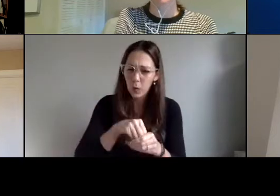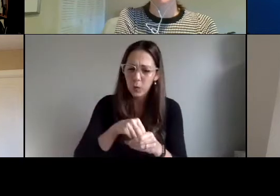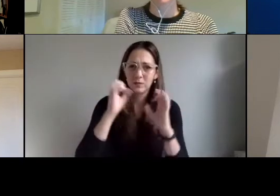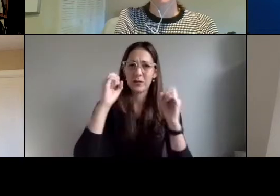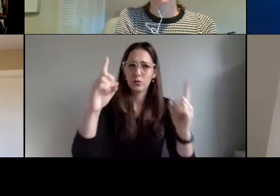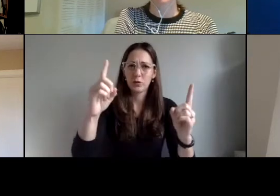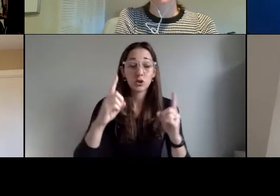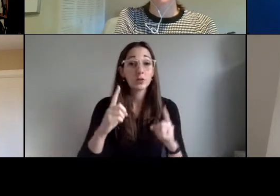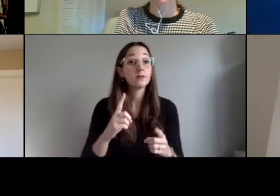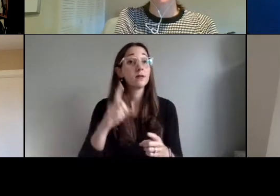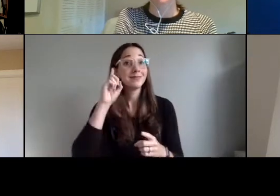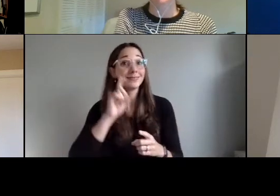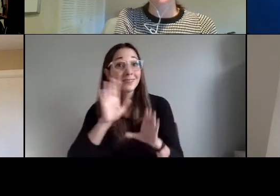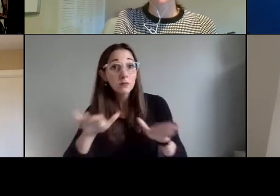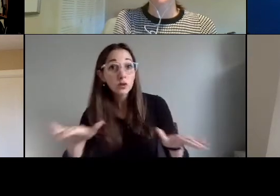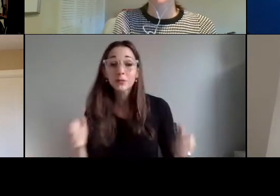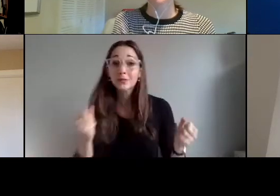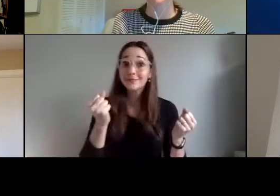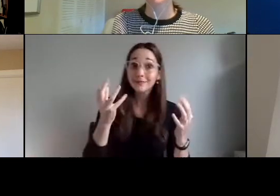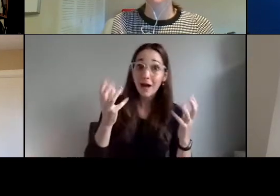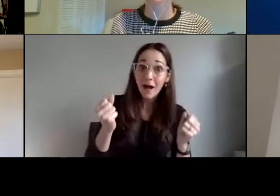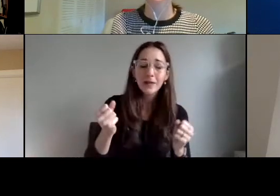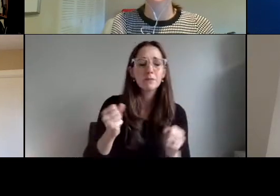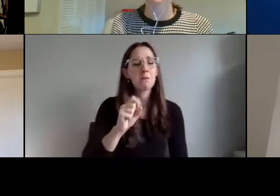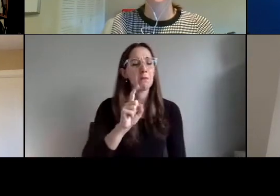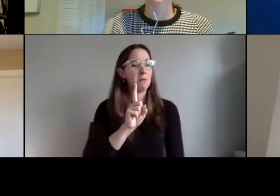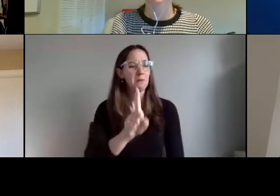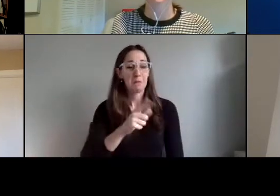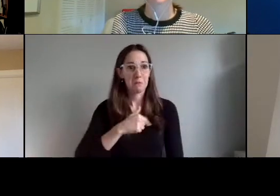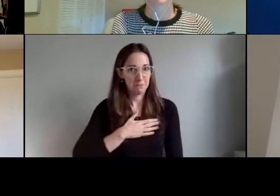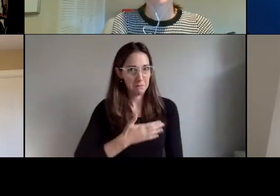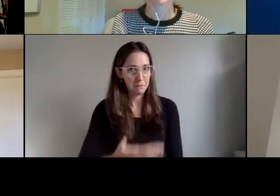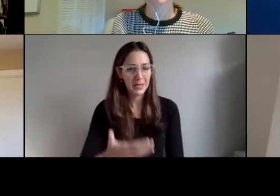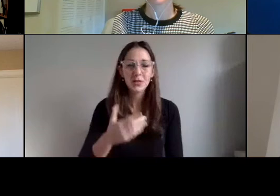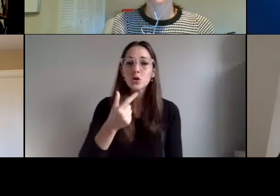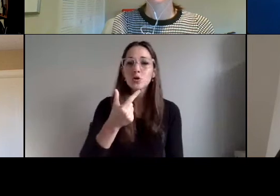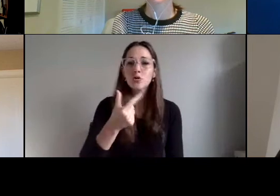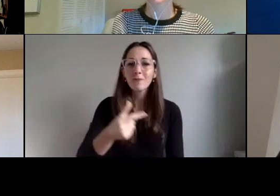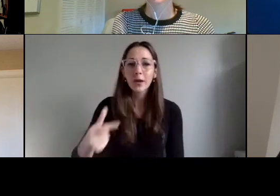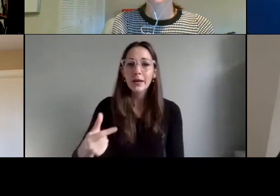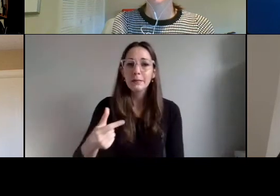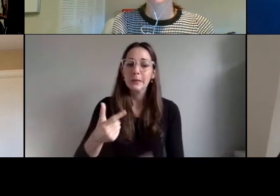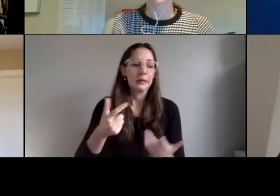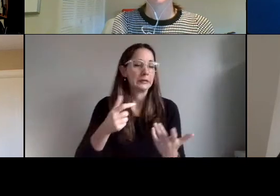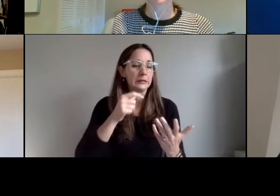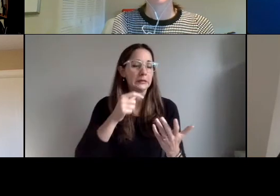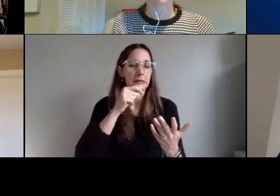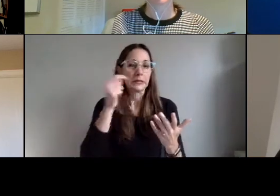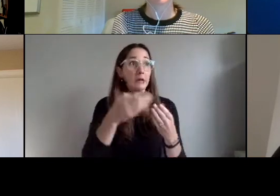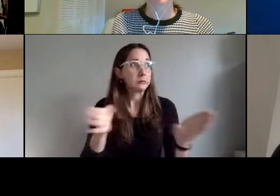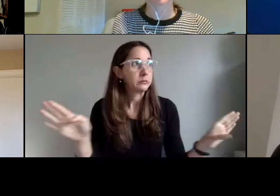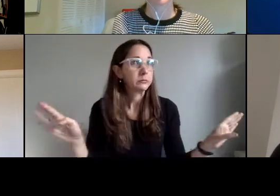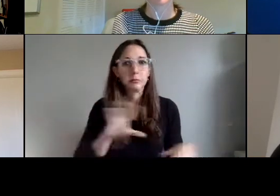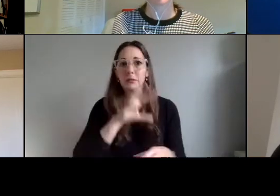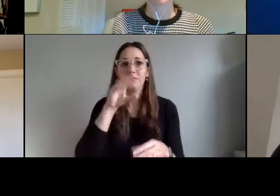admit, GraphoGame is not up to that standard of inclusivity. However, to get back to that question of how did we design GraphoGame, actually, there's